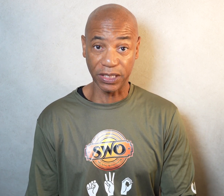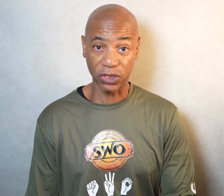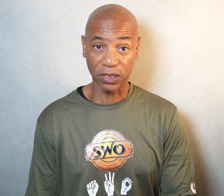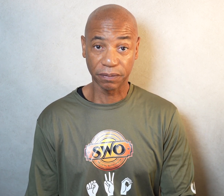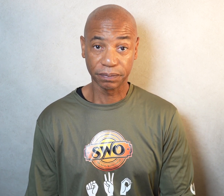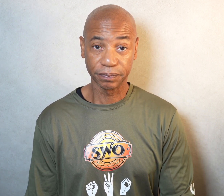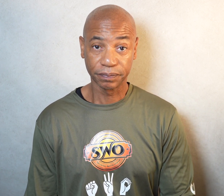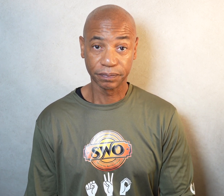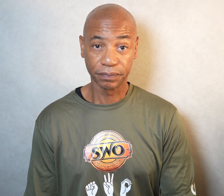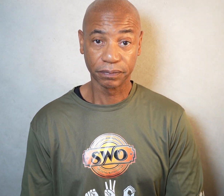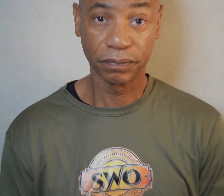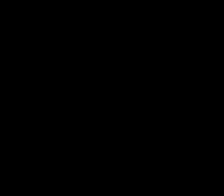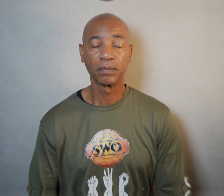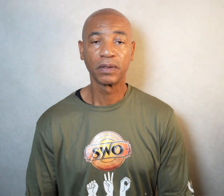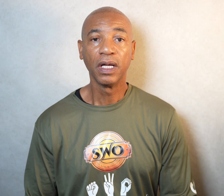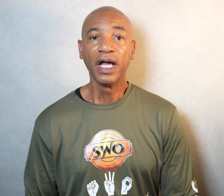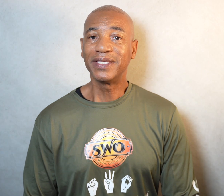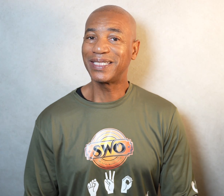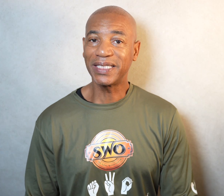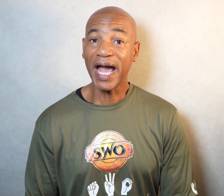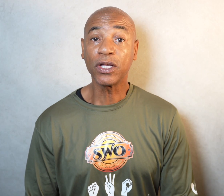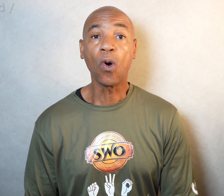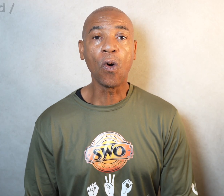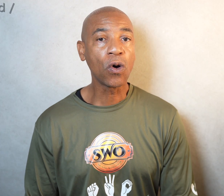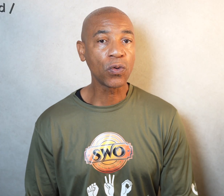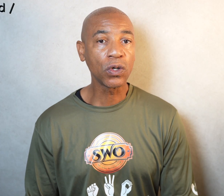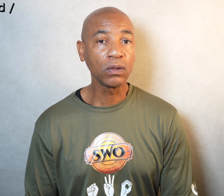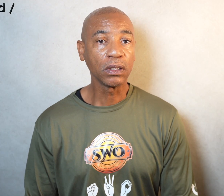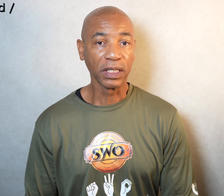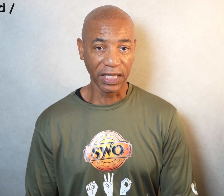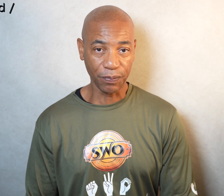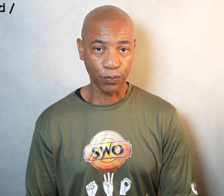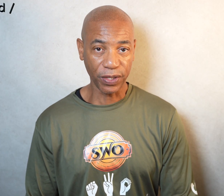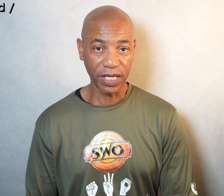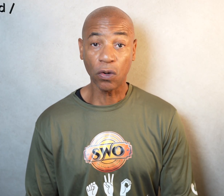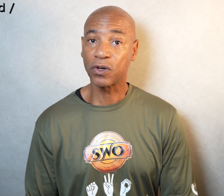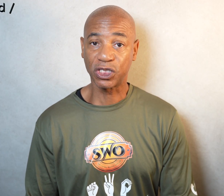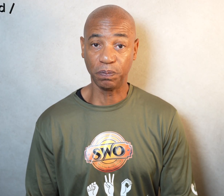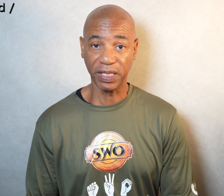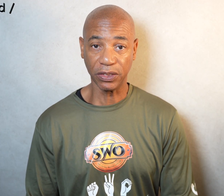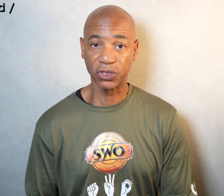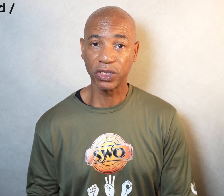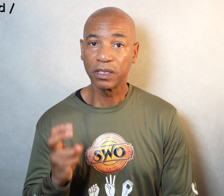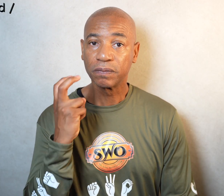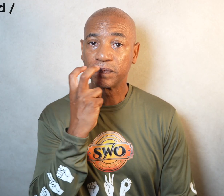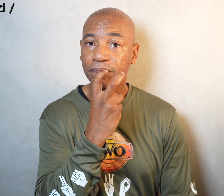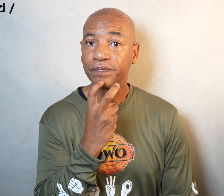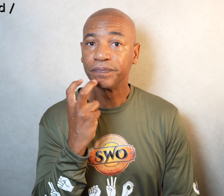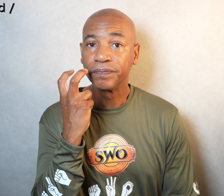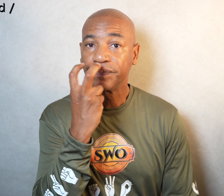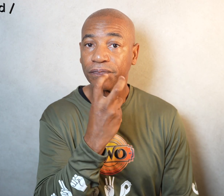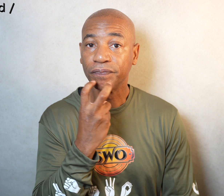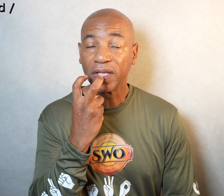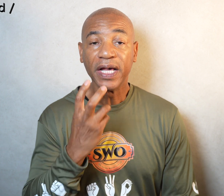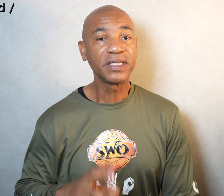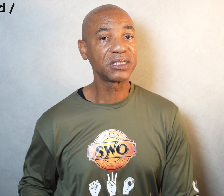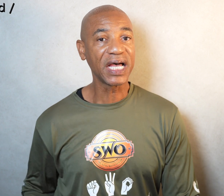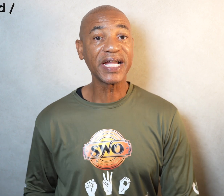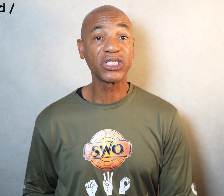experience. The sign oral, lip read, or speech. To sign is